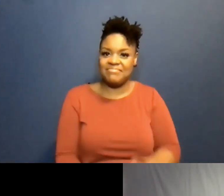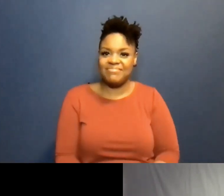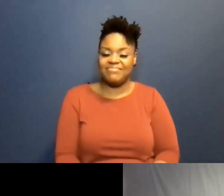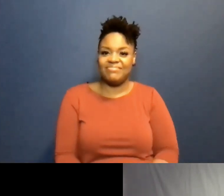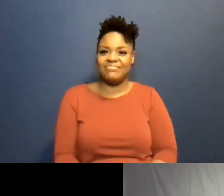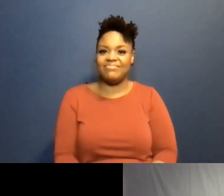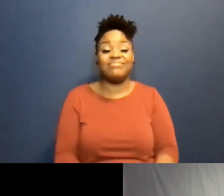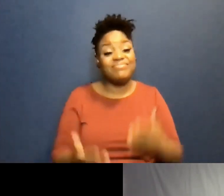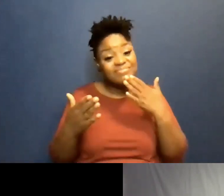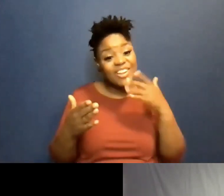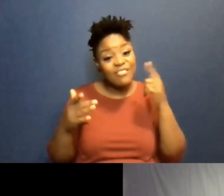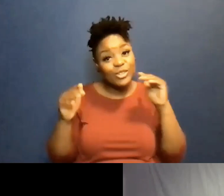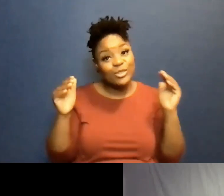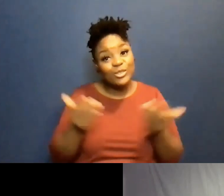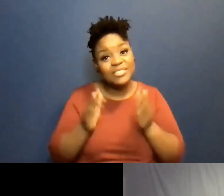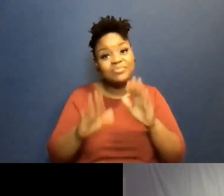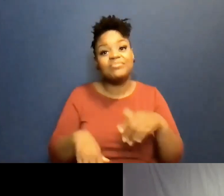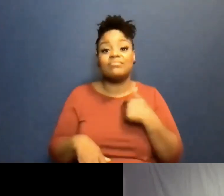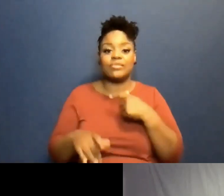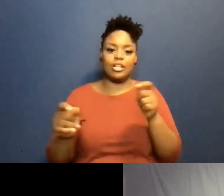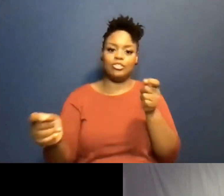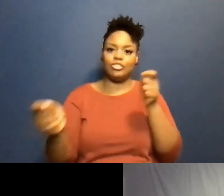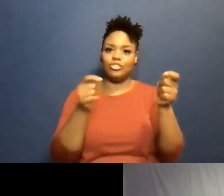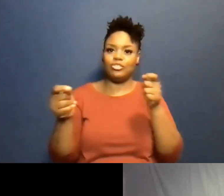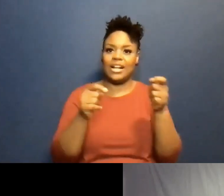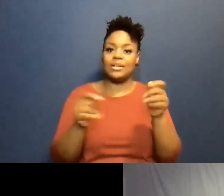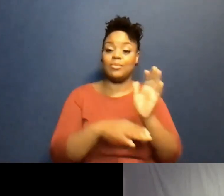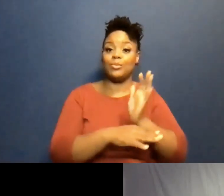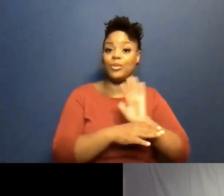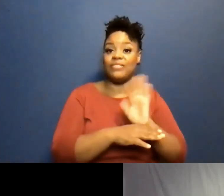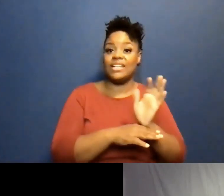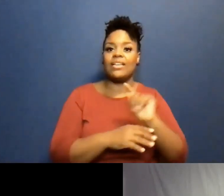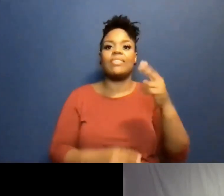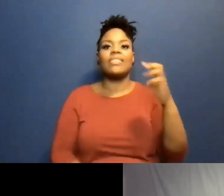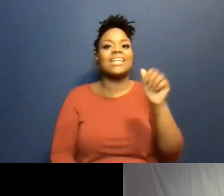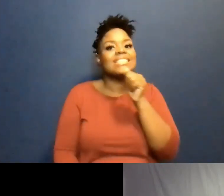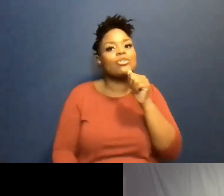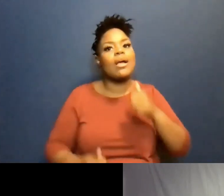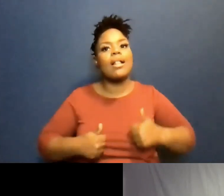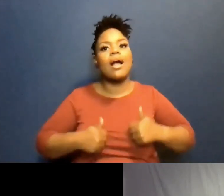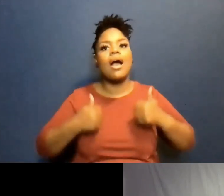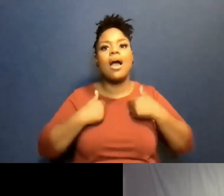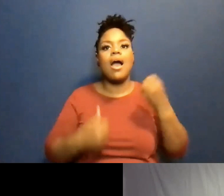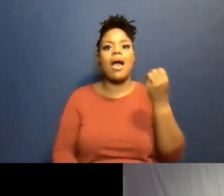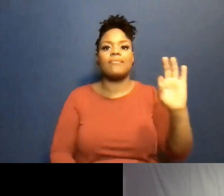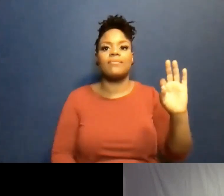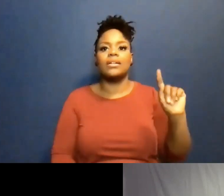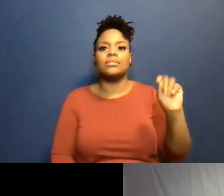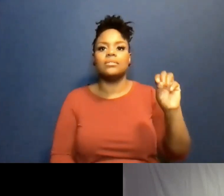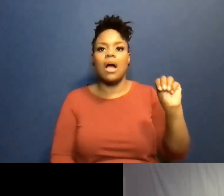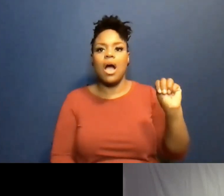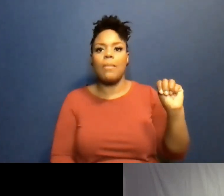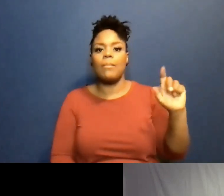directed The Secret Life of Tom Lightfoot. And I also work week in and week out with some of the